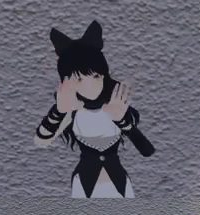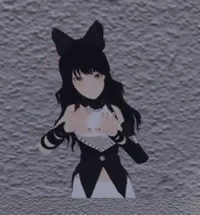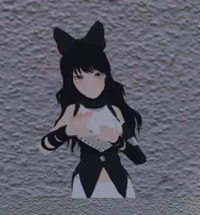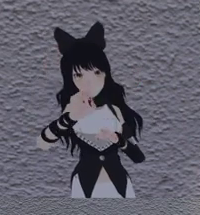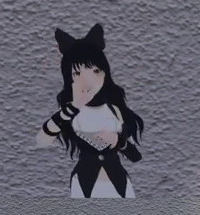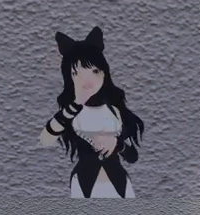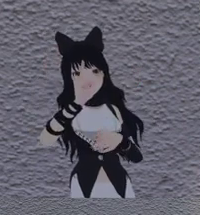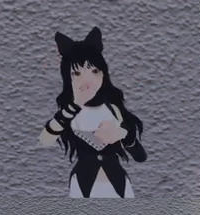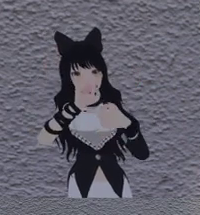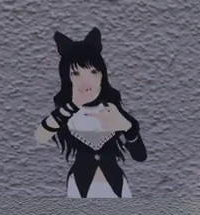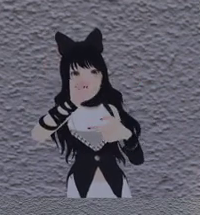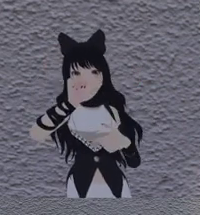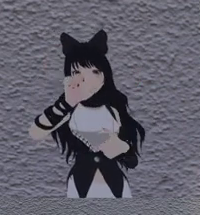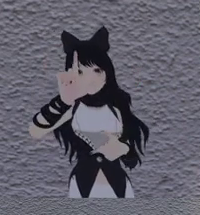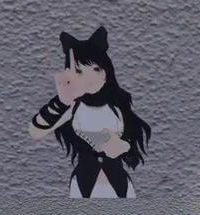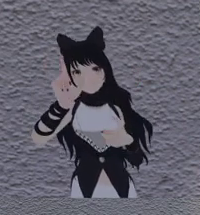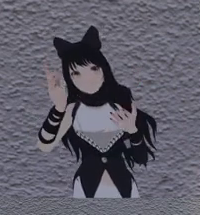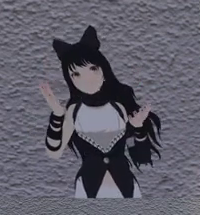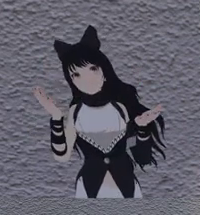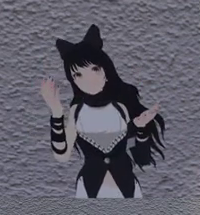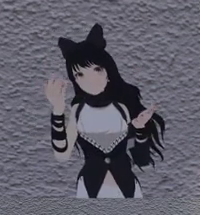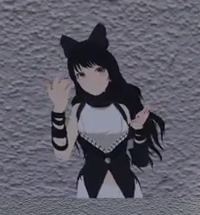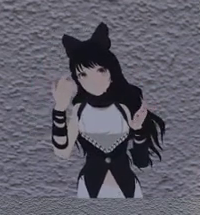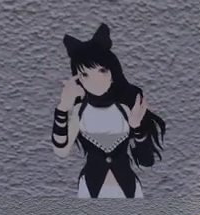sure everything's good.